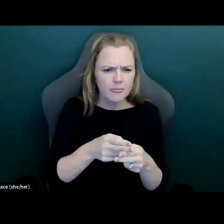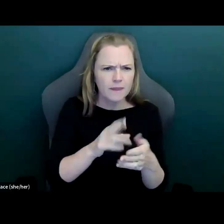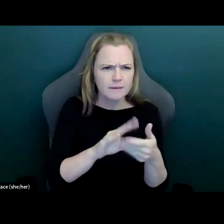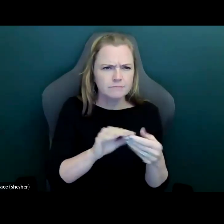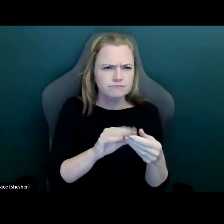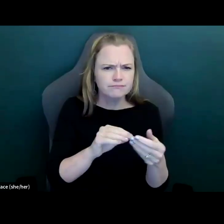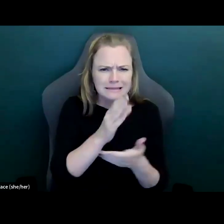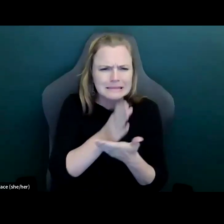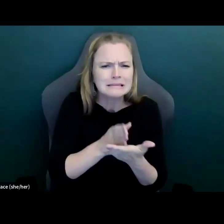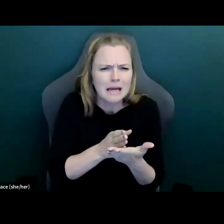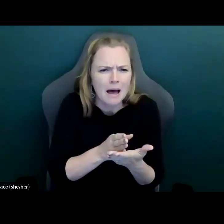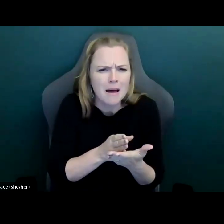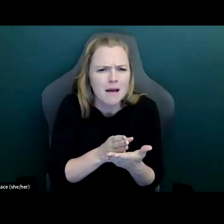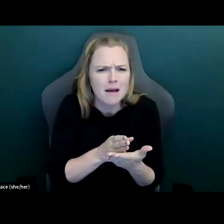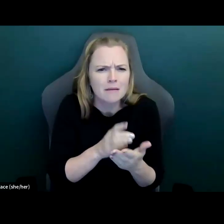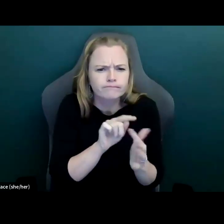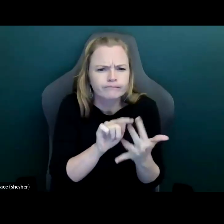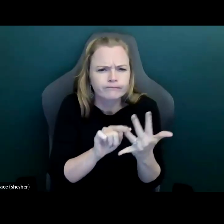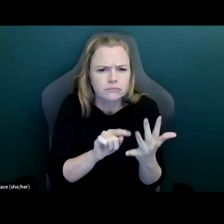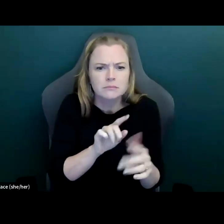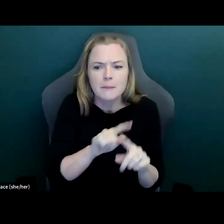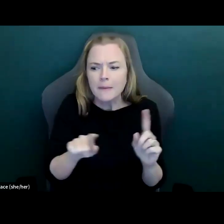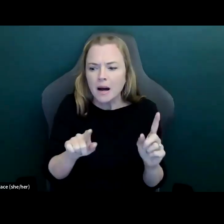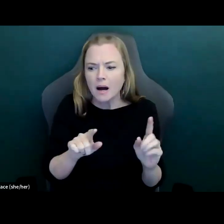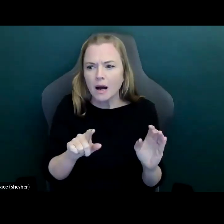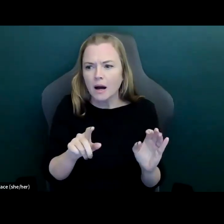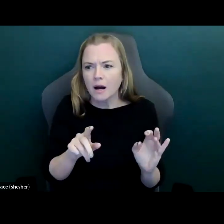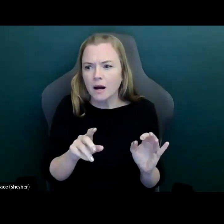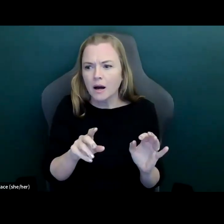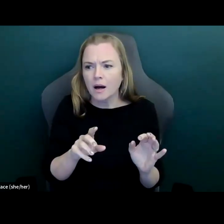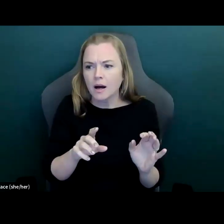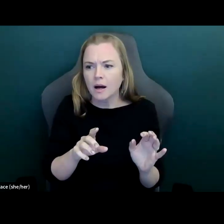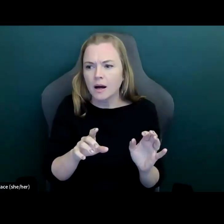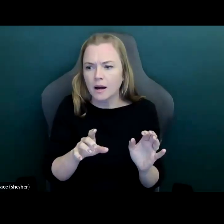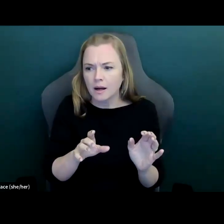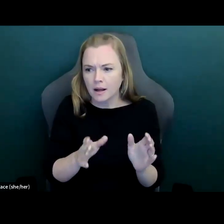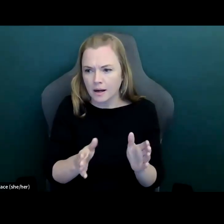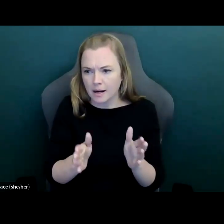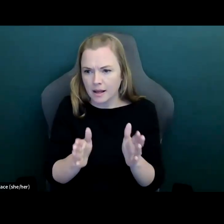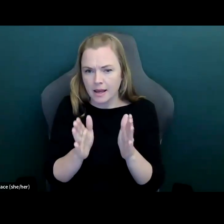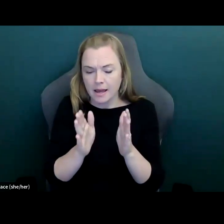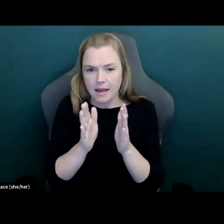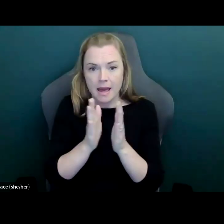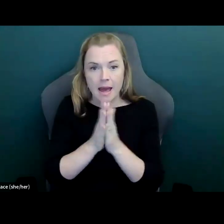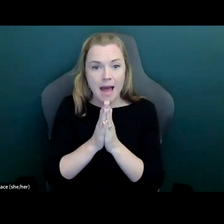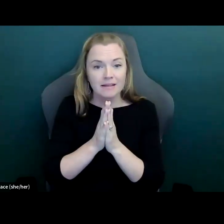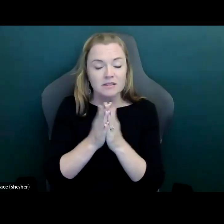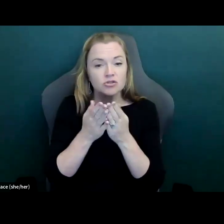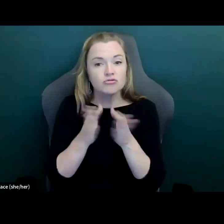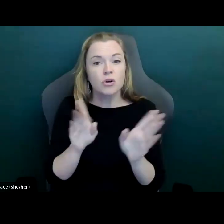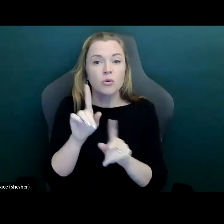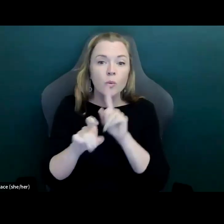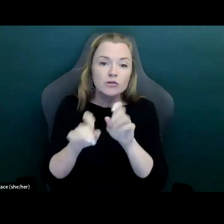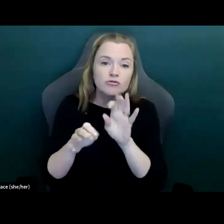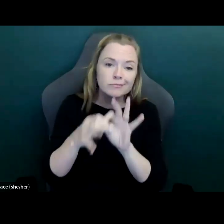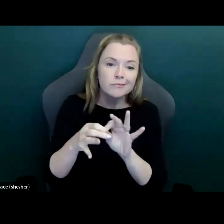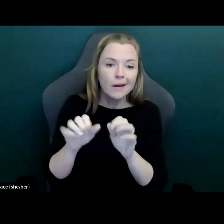of them, but they were asking, there was just like a general question about any